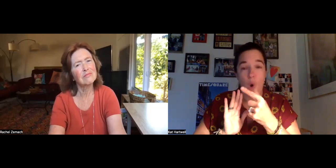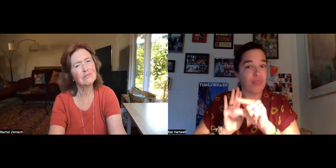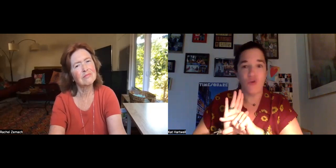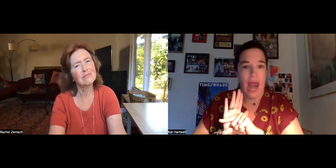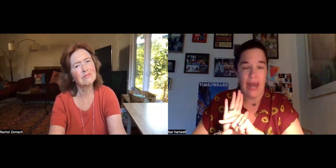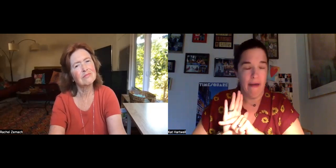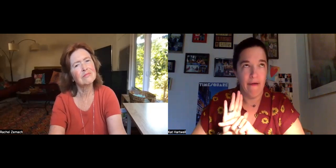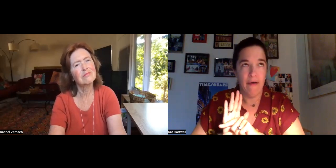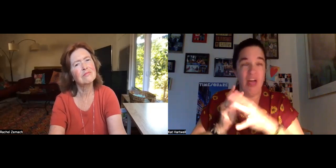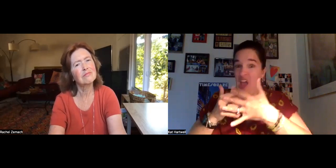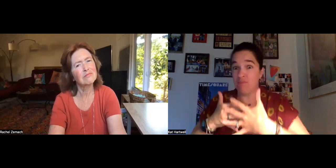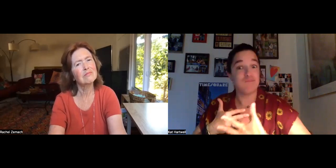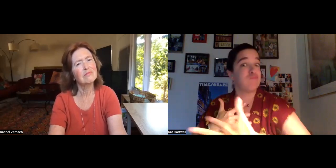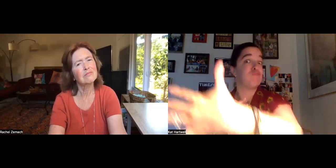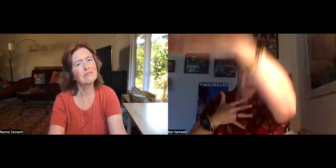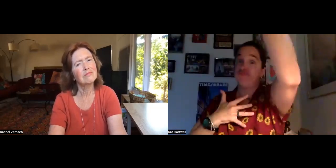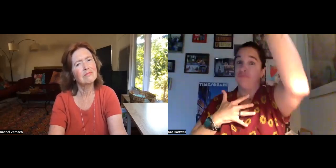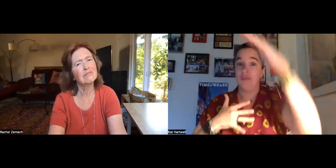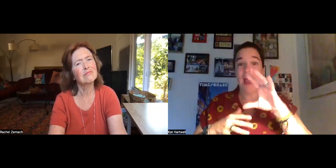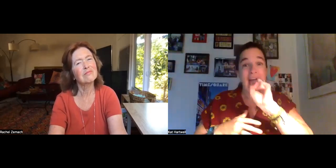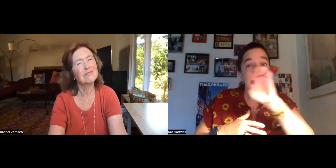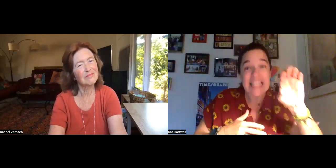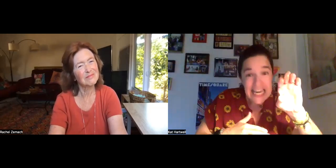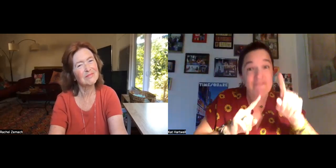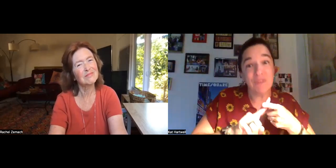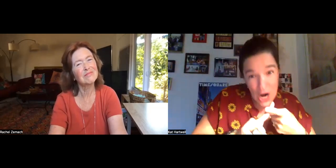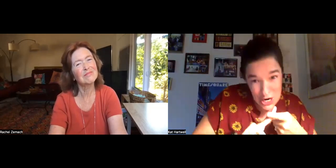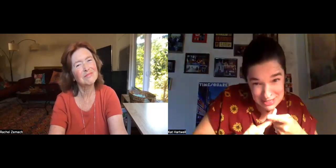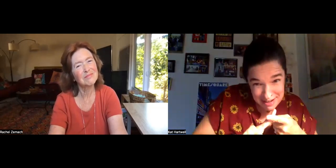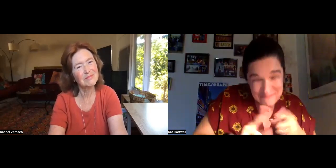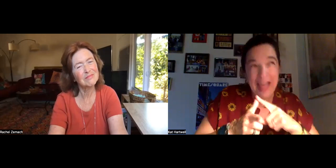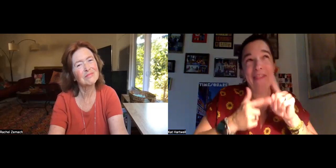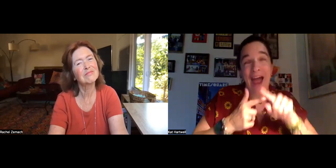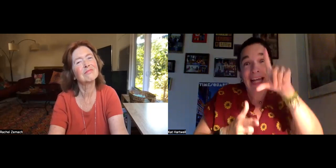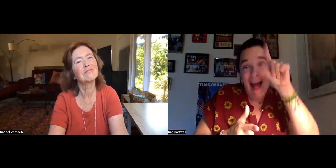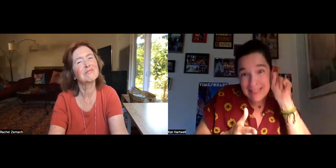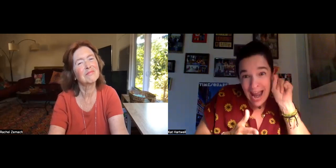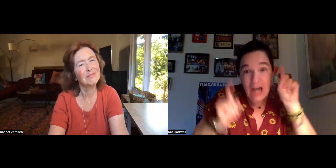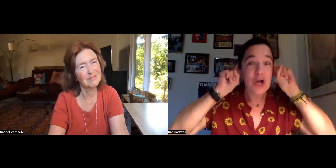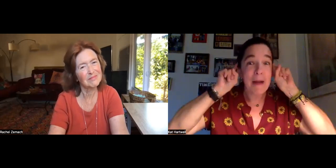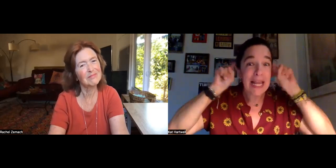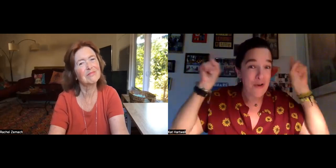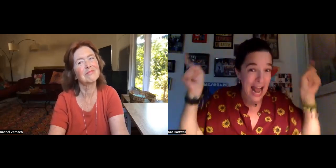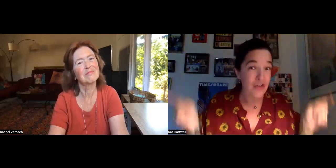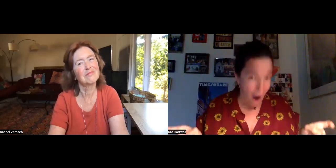fourth grade. Then at E first, then got it down, took my earrings